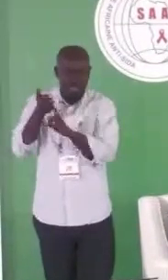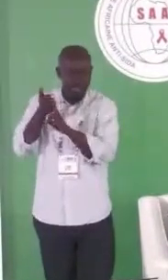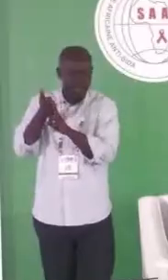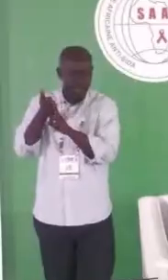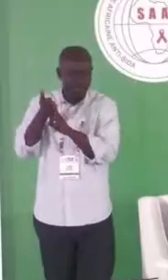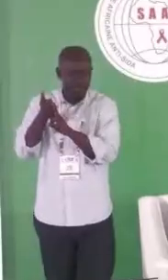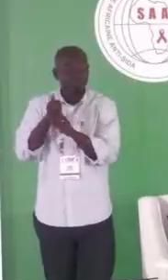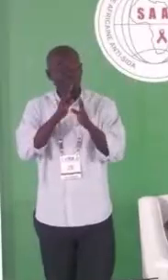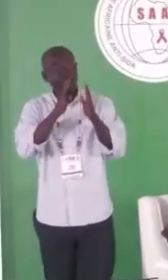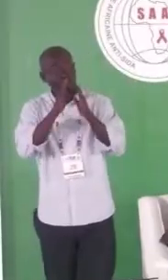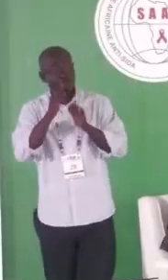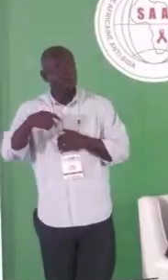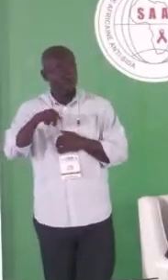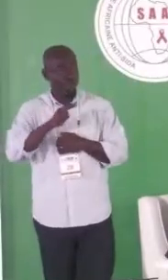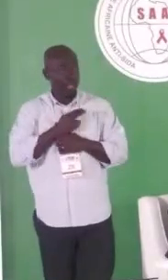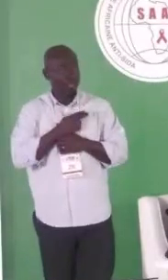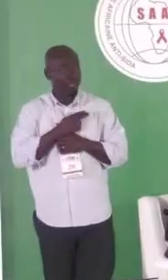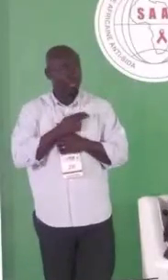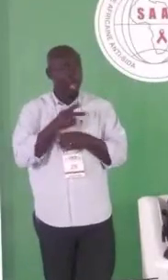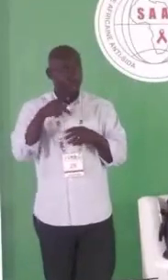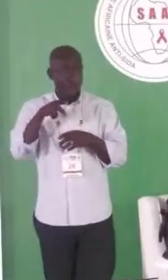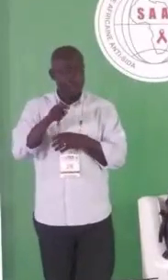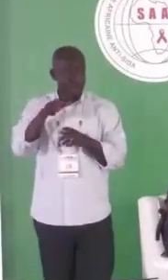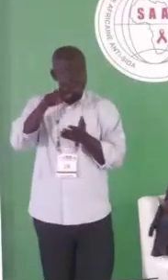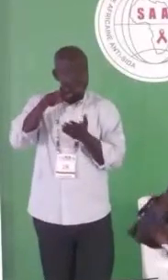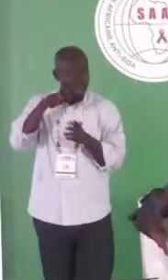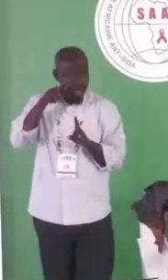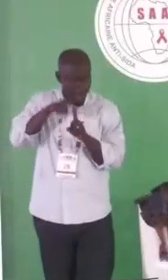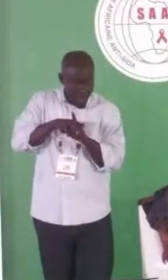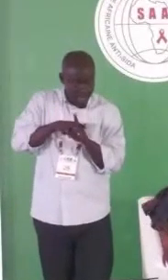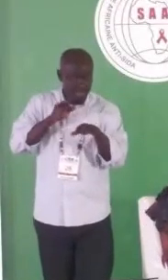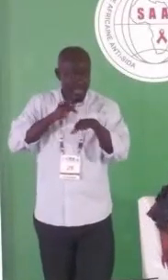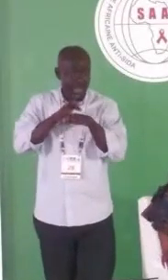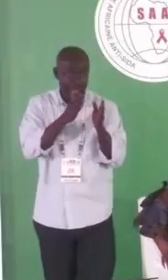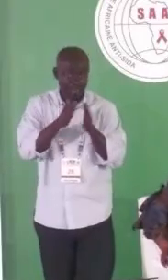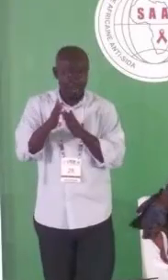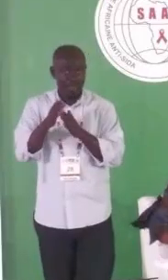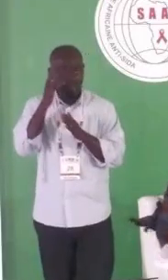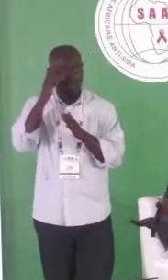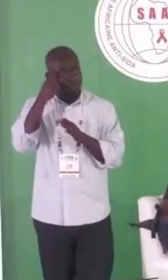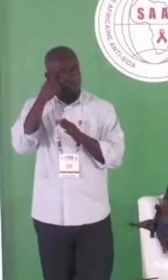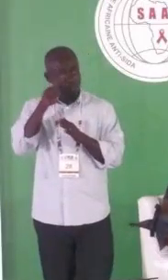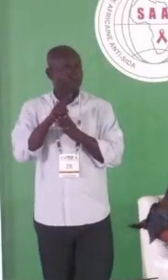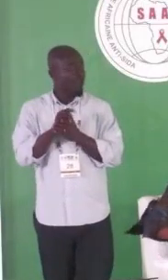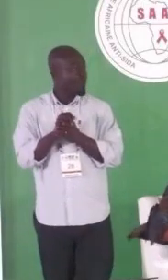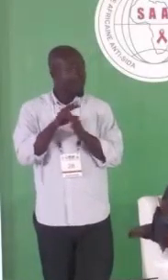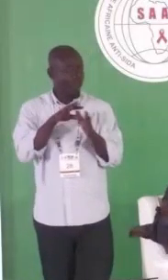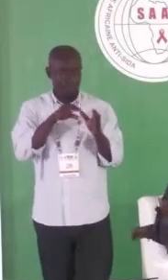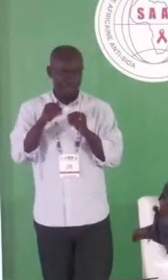then talk to us about the pre-application and early planning for application for validation. Angela,